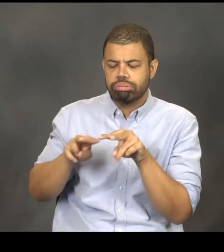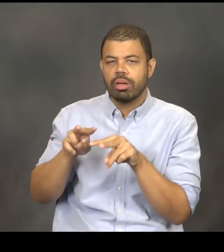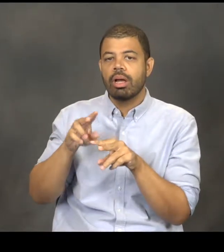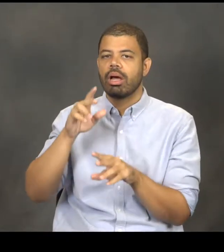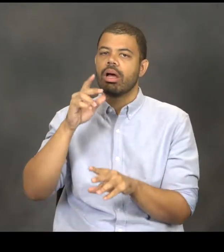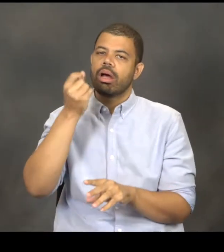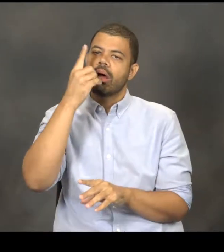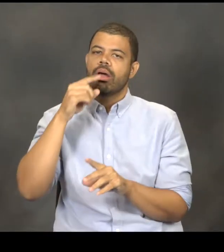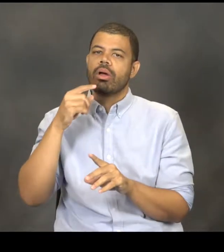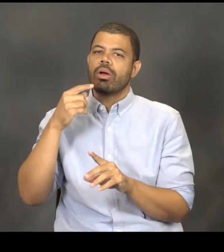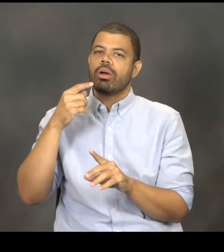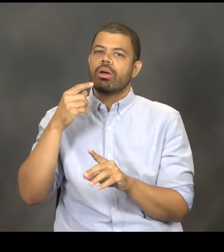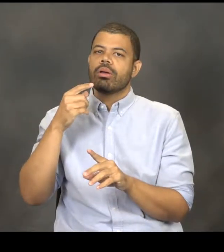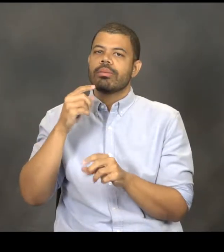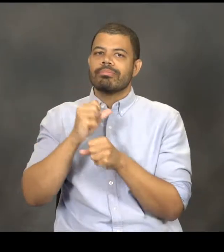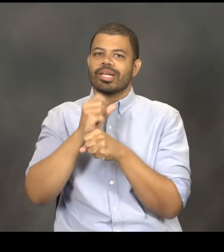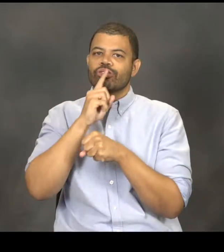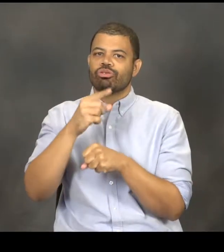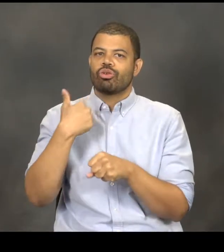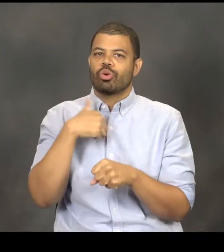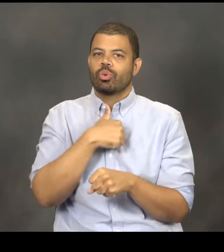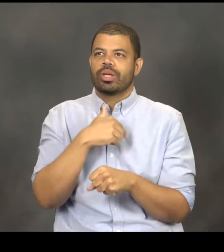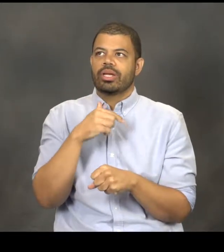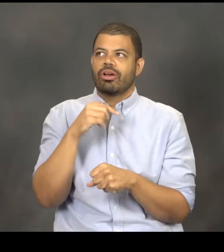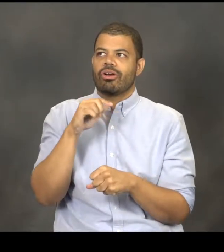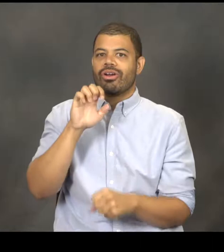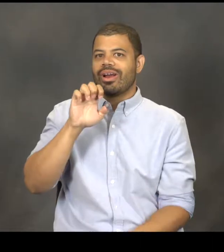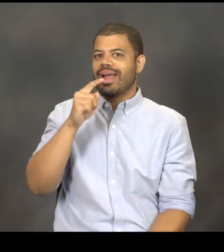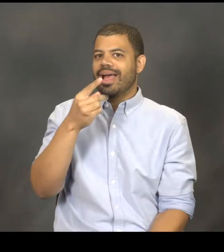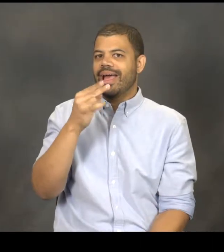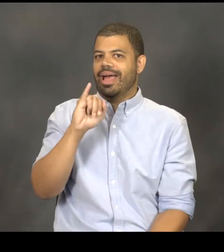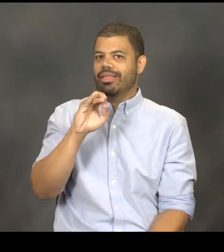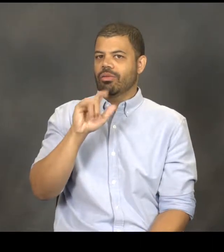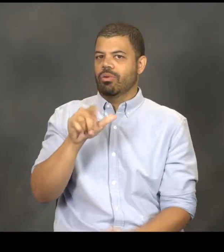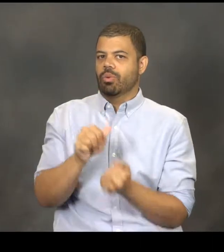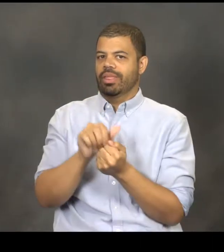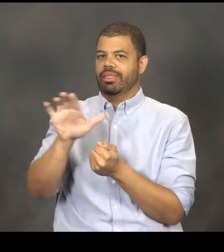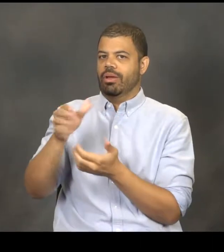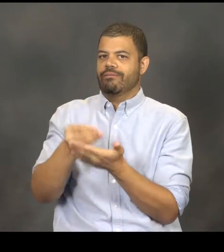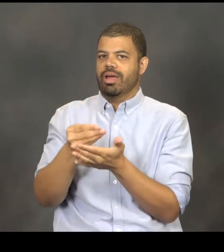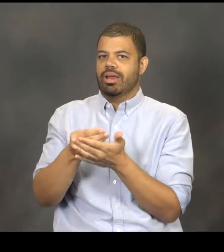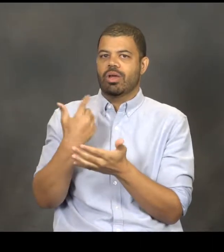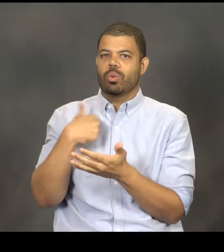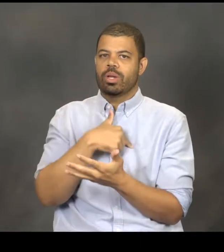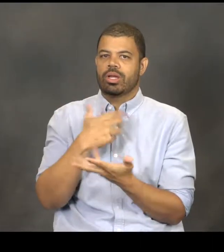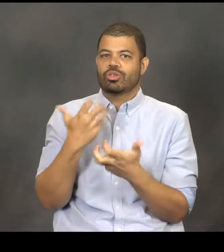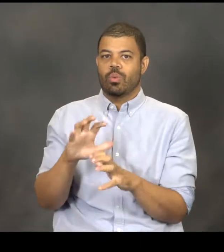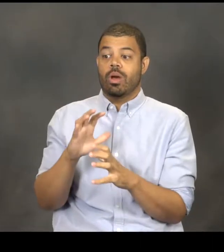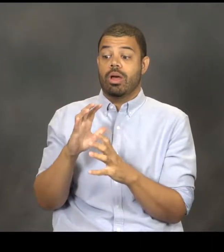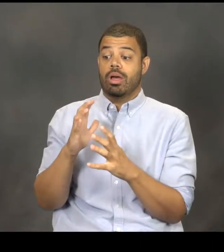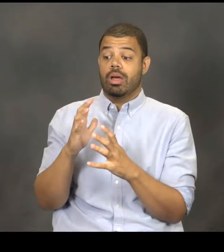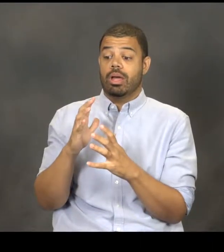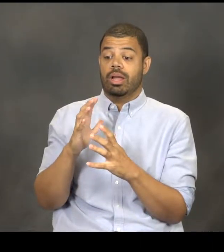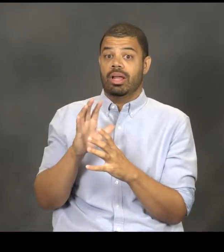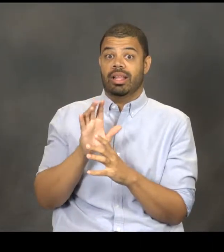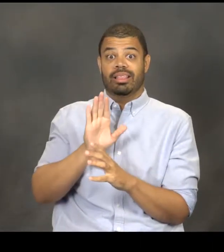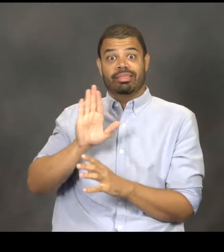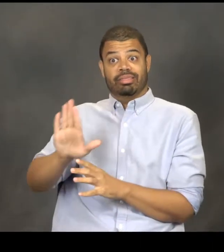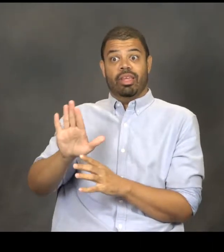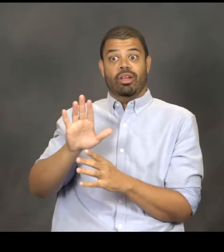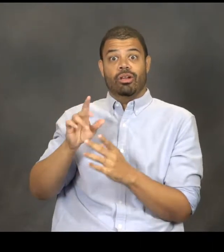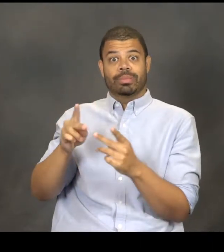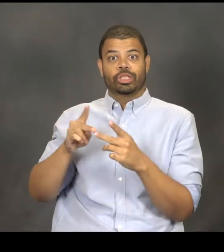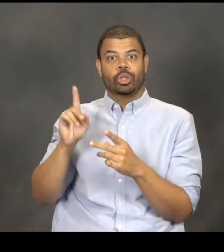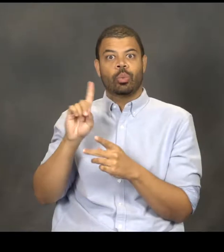being ethical with their own finances, right? We don't want to put people in a position where a